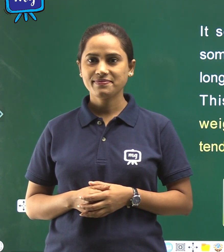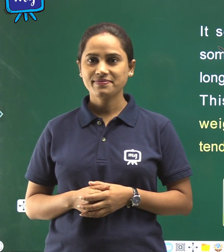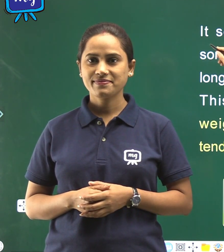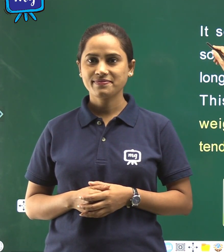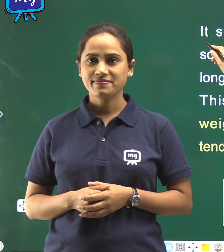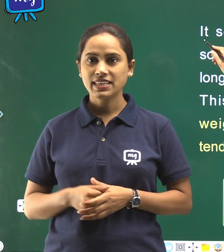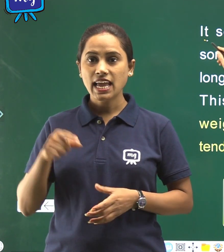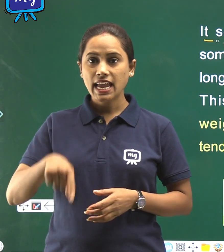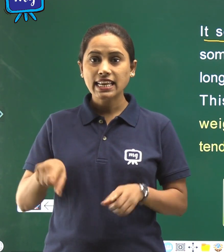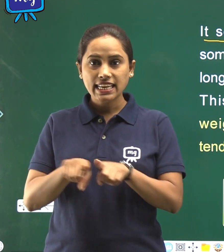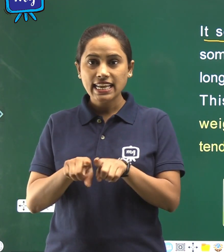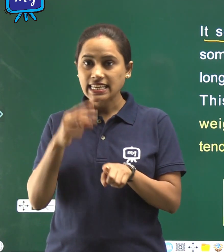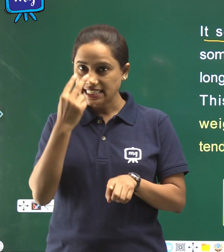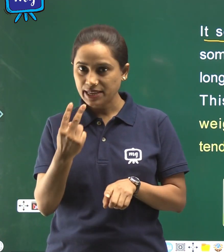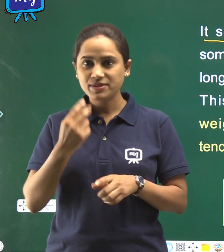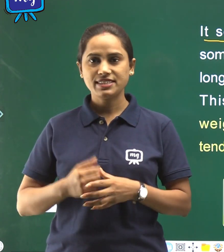It seems